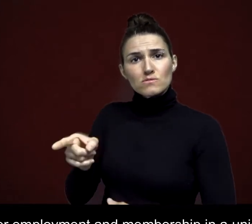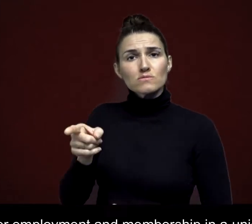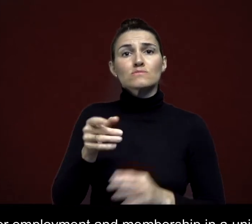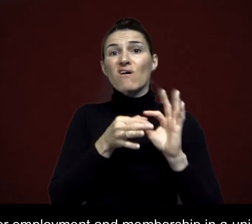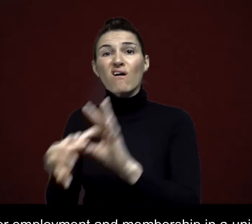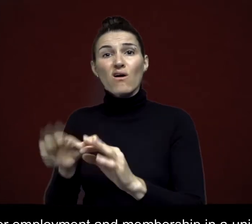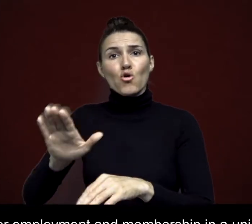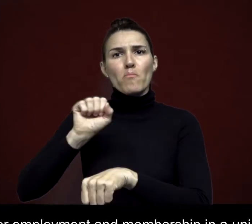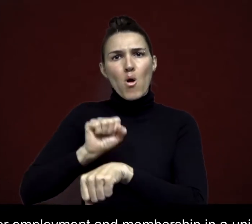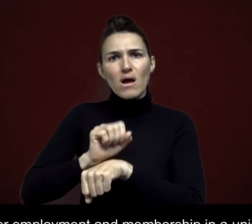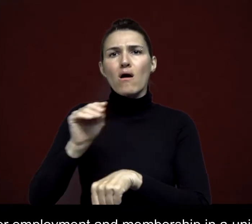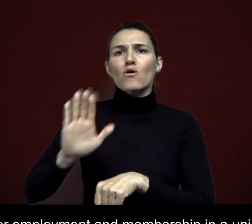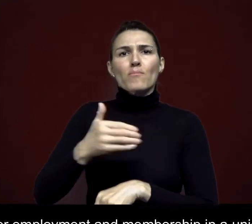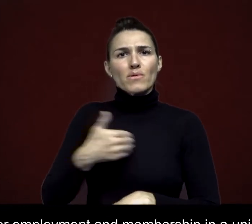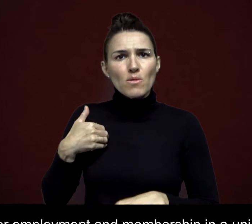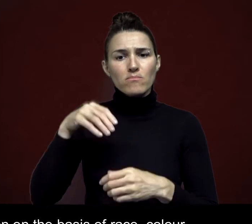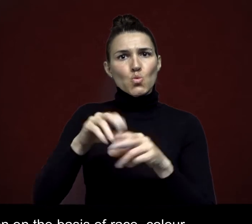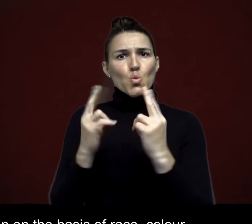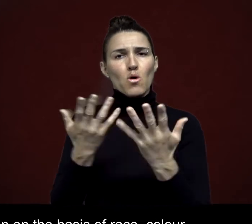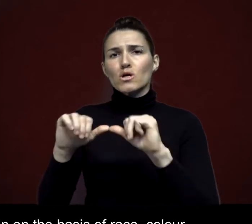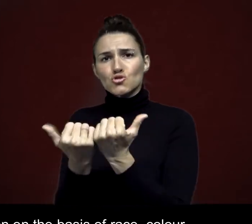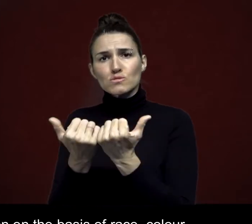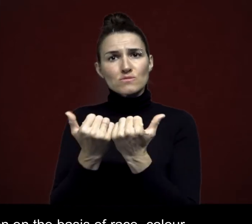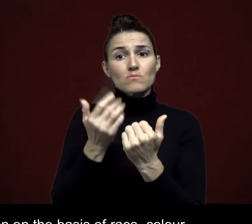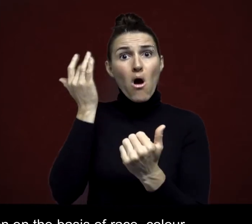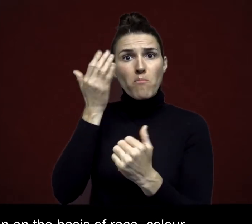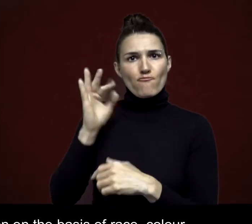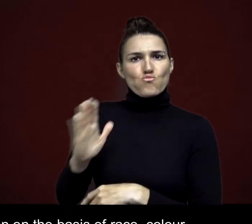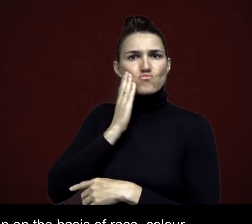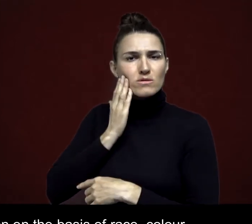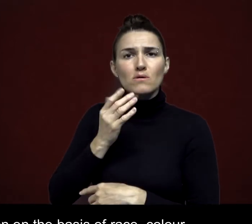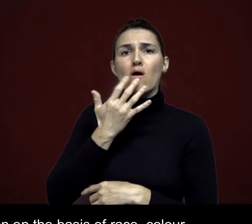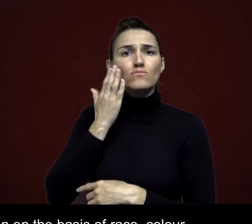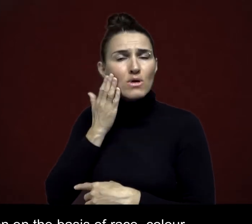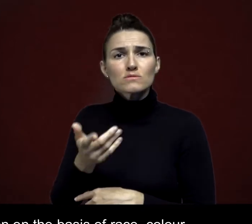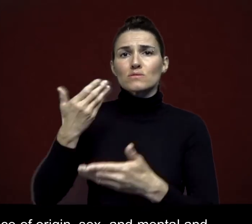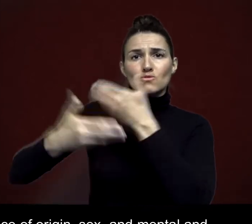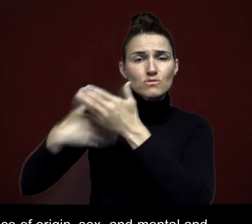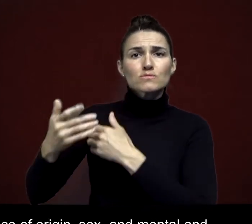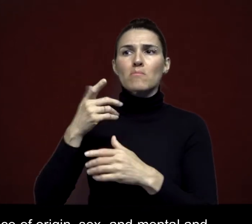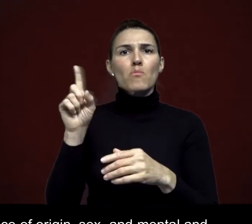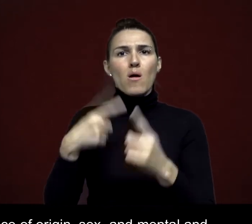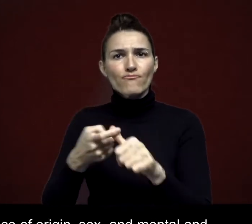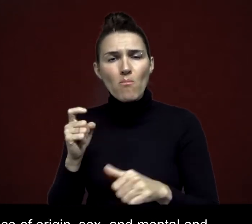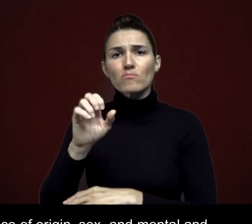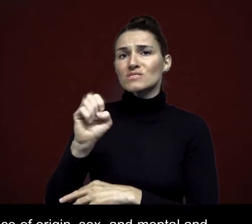her employment and membership in a union or association on the basis of race, color, ancestry, place of origin,